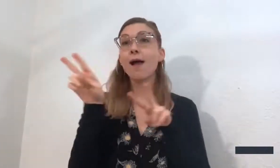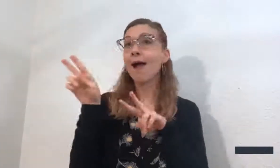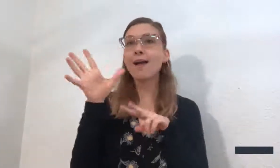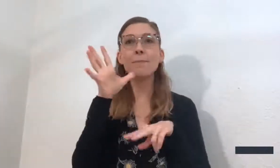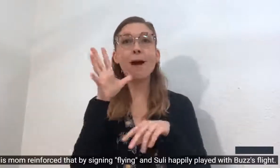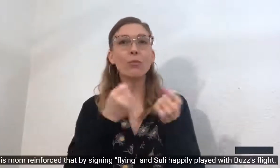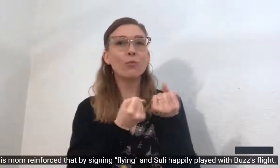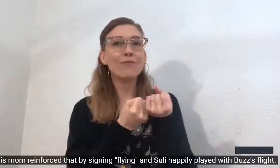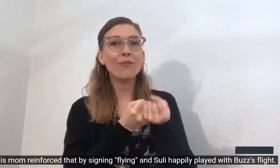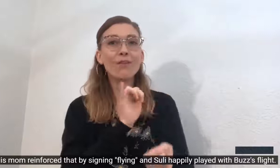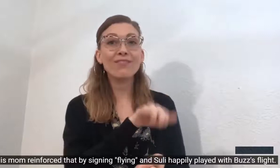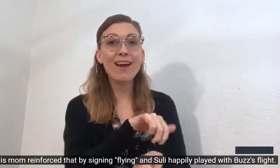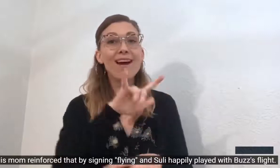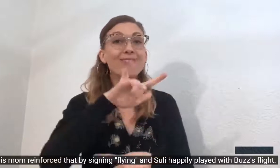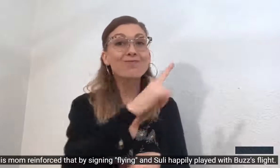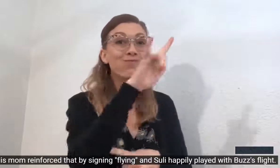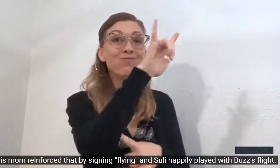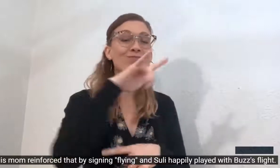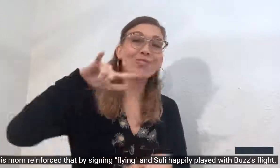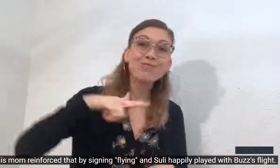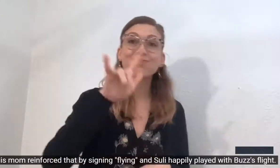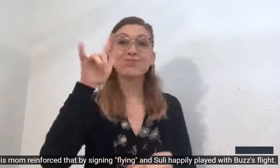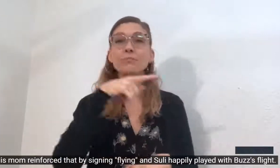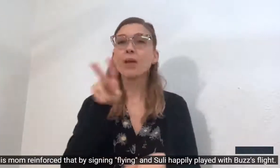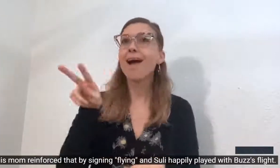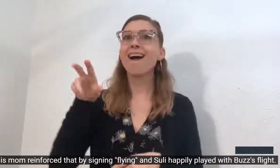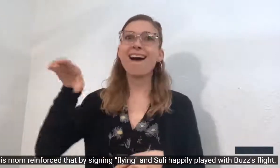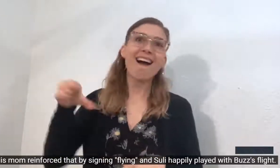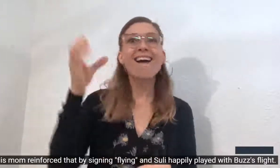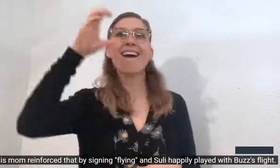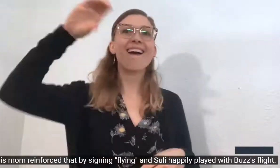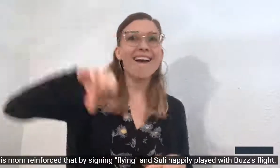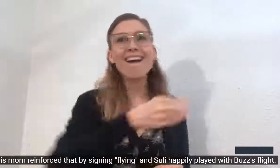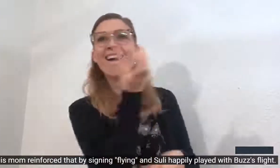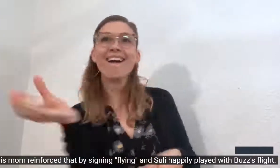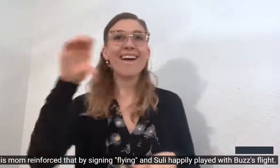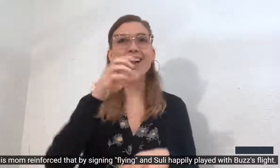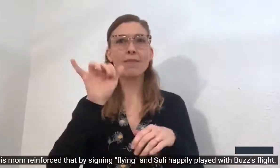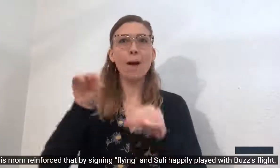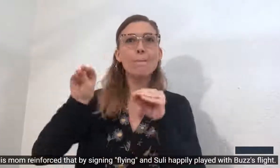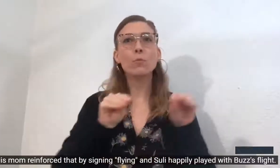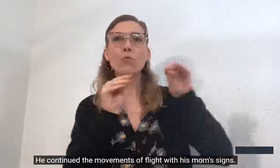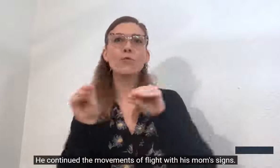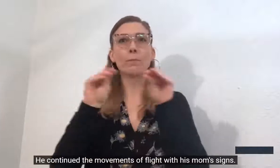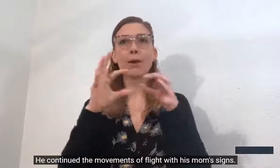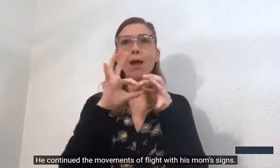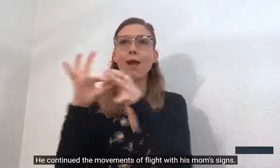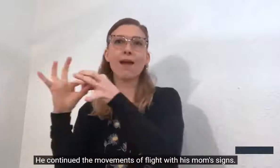attention. His mom reinforced that by signing flying, and Suli was happily playing with Buzz